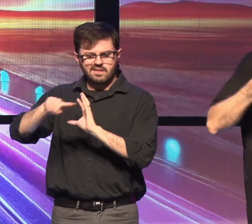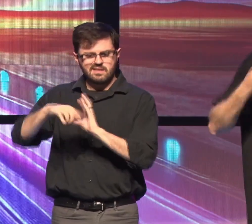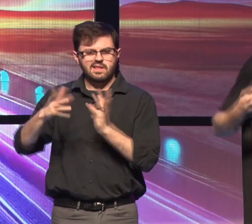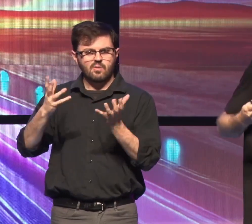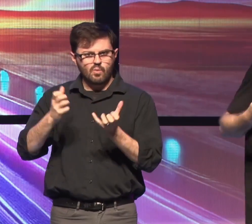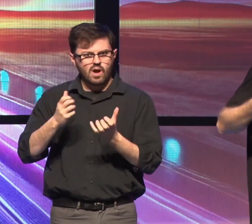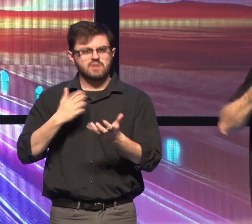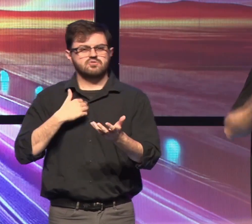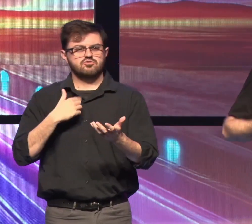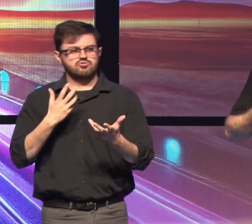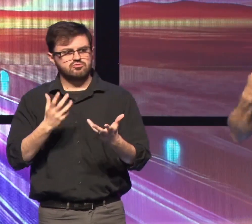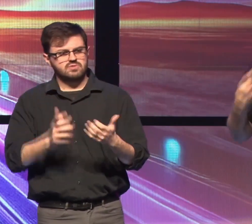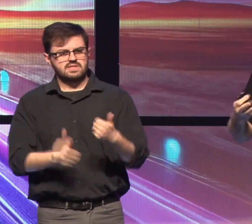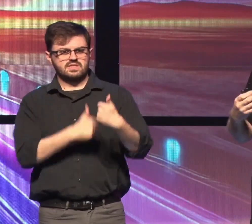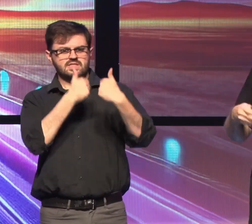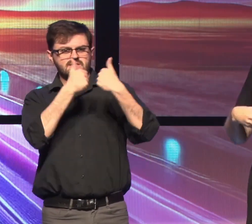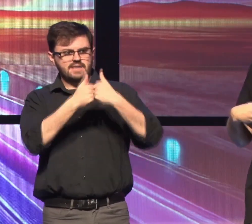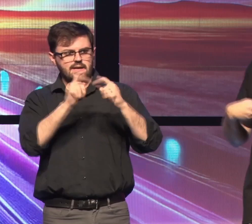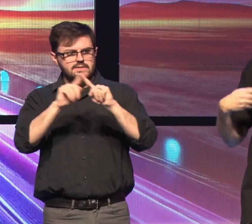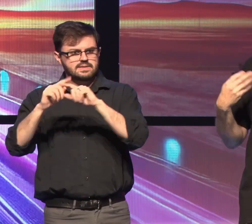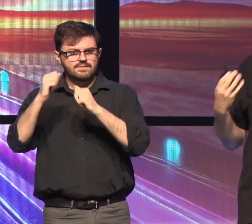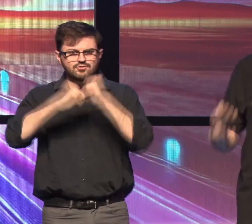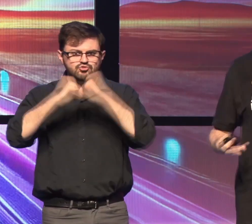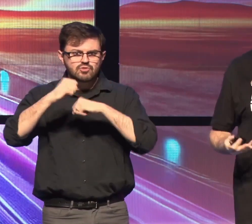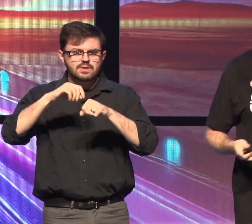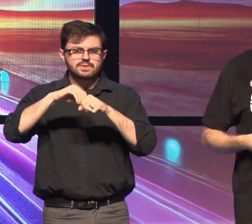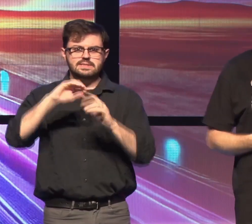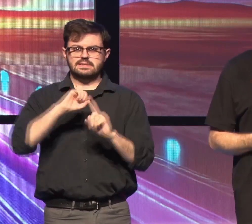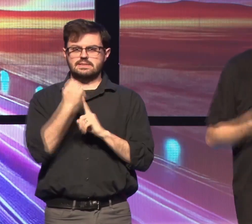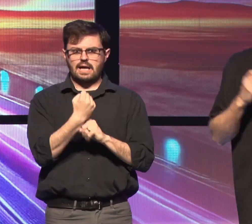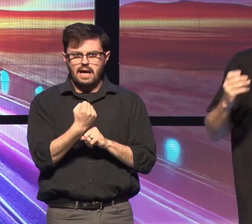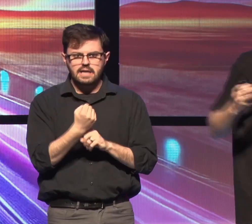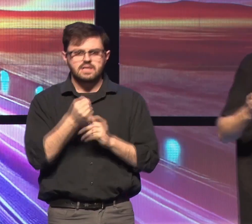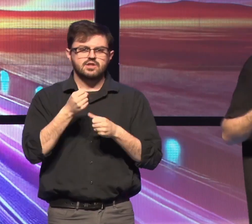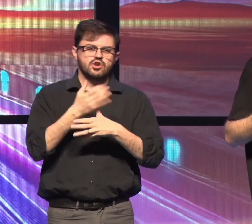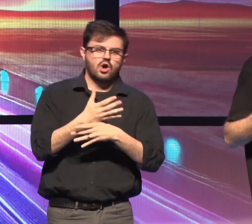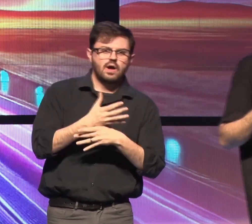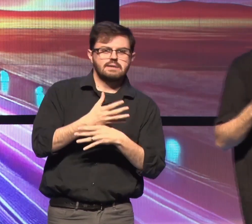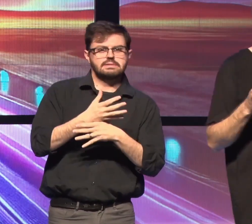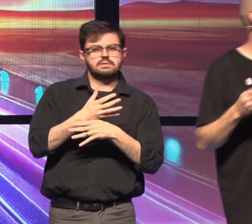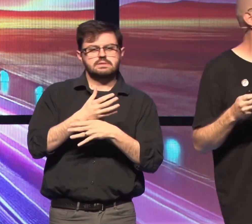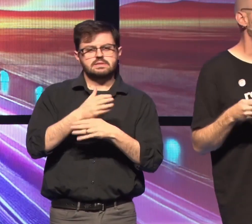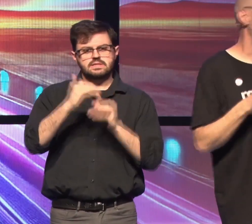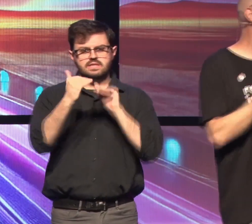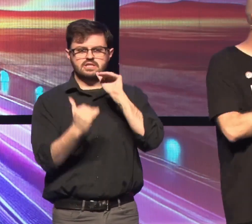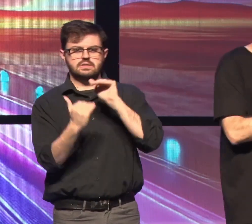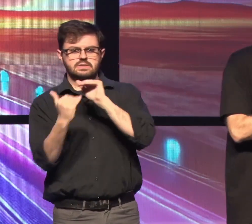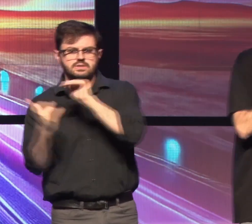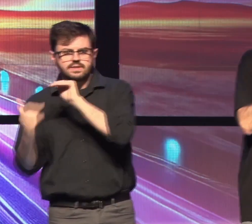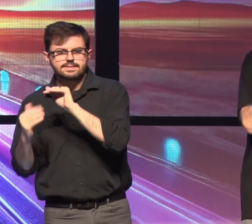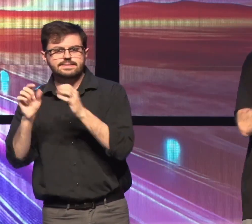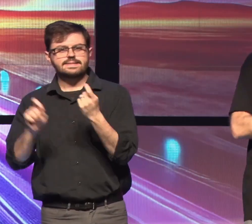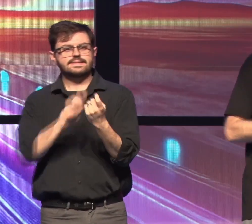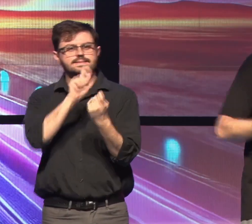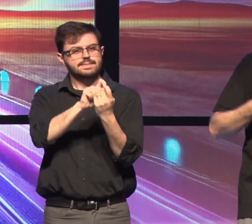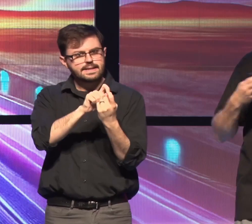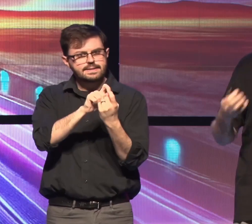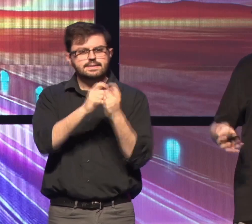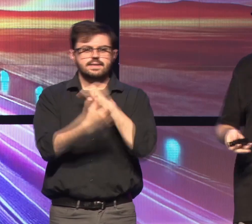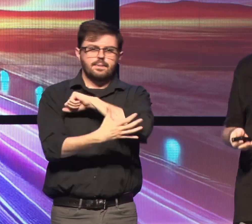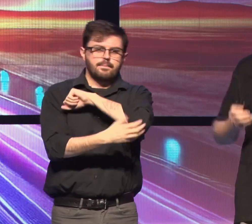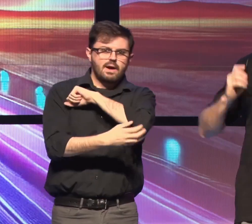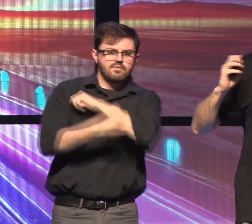and to challenge societal structures that result in injustice, particularly those ones that relate to poverty or war